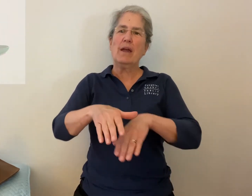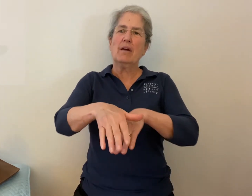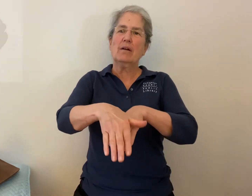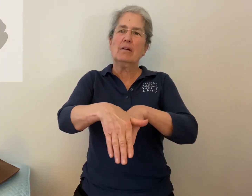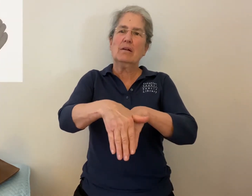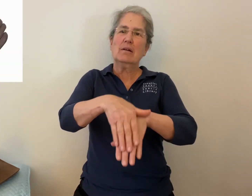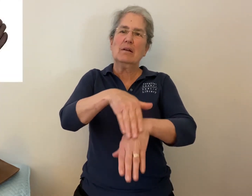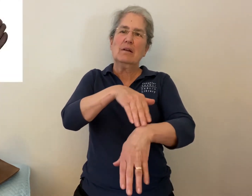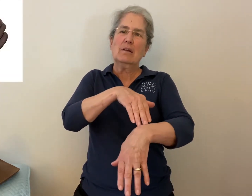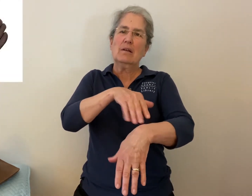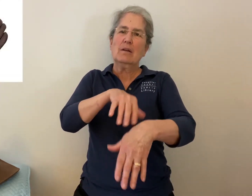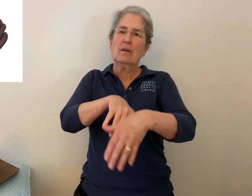wear